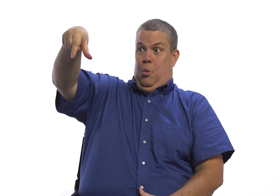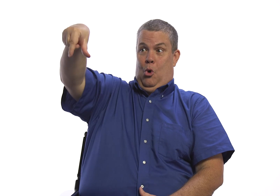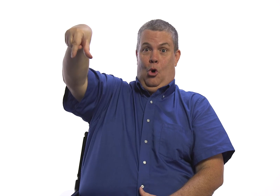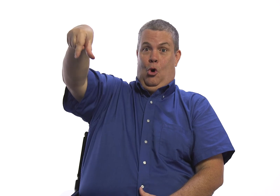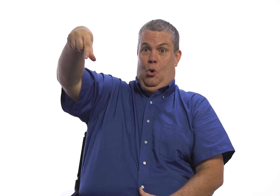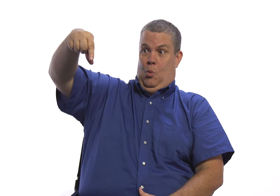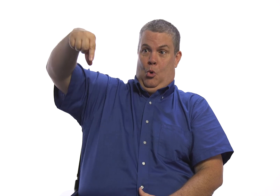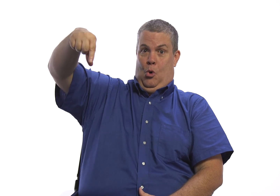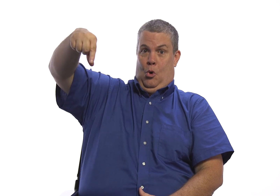Q.